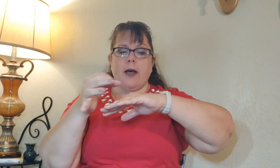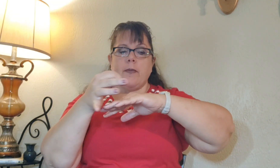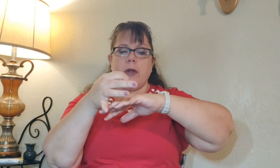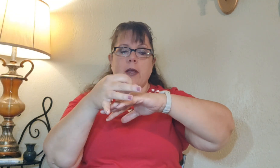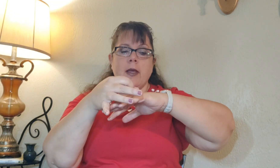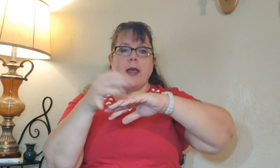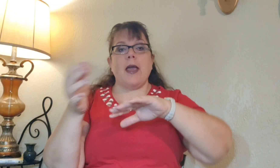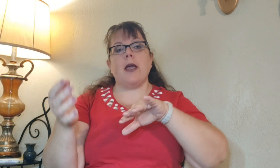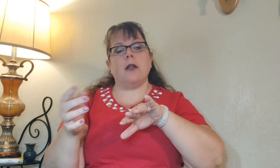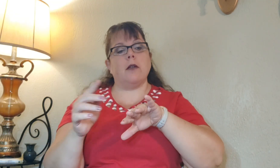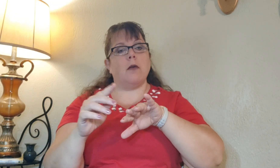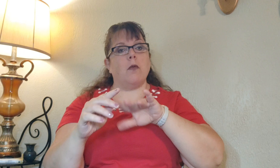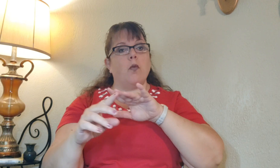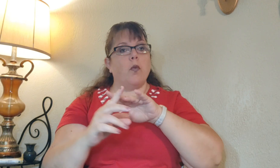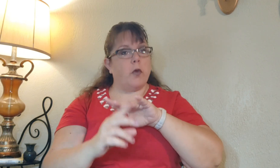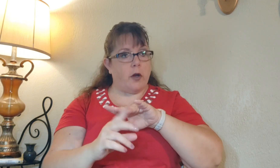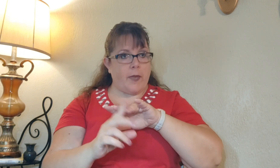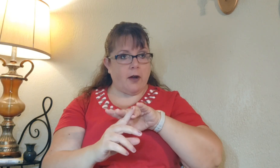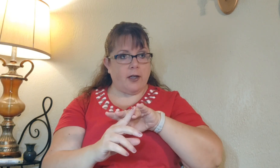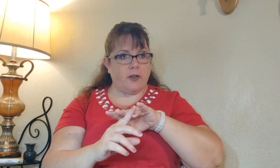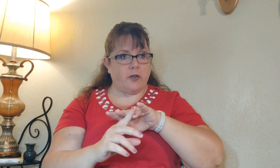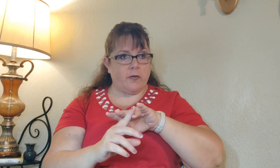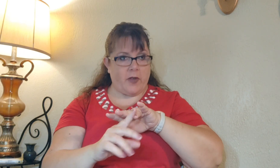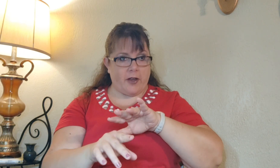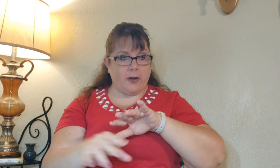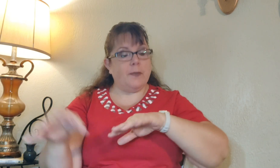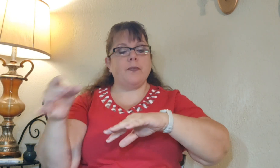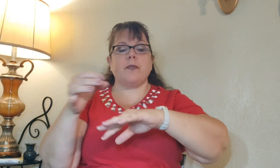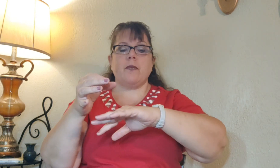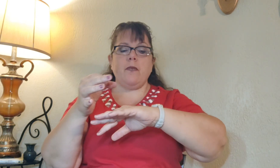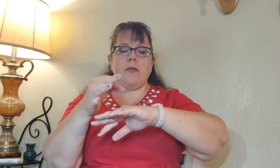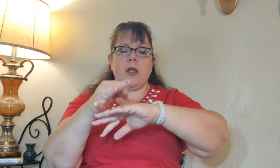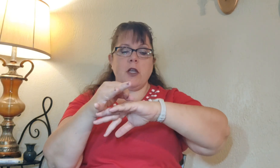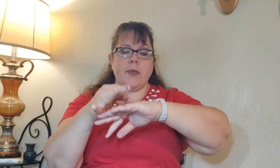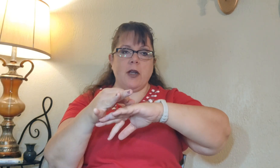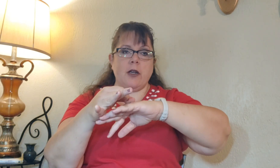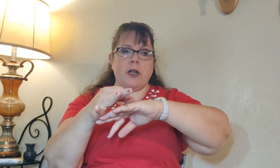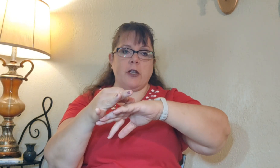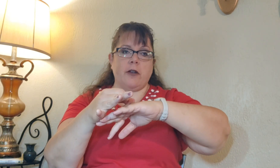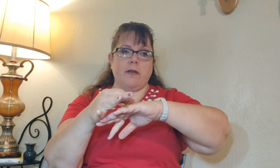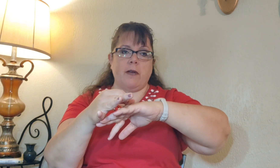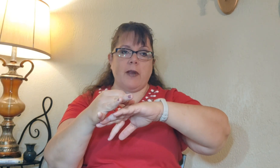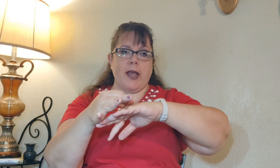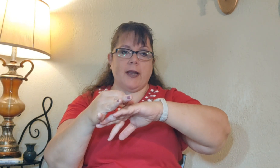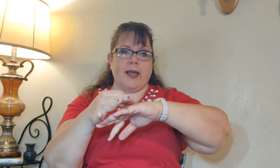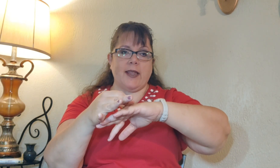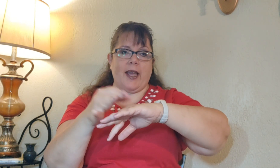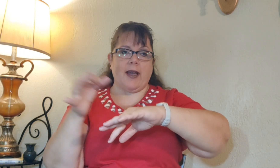up, and your marriage finger, you put it on your hand like that,